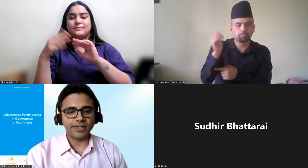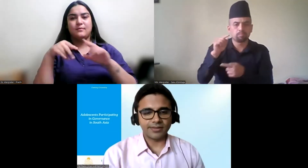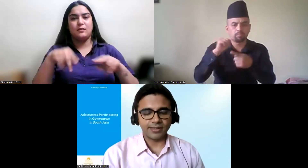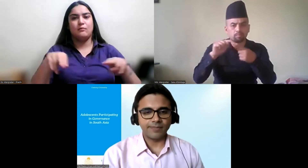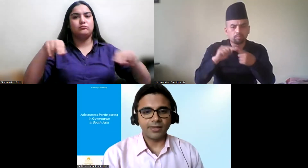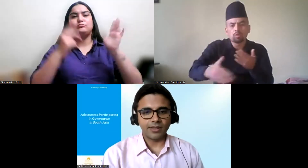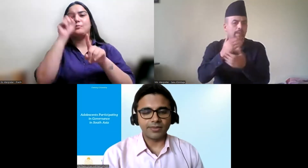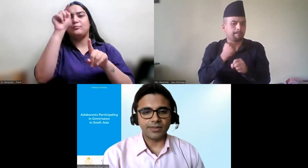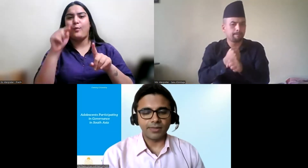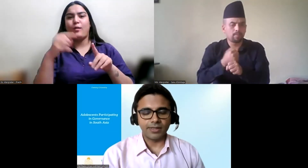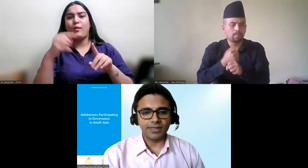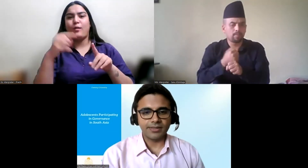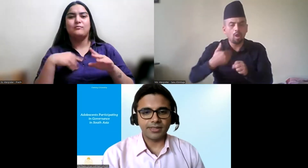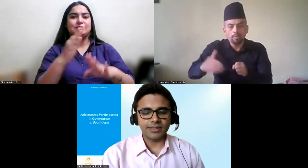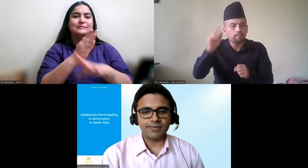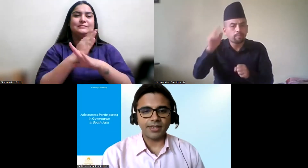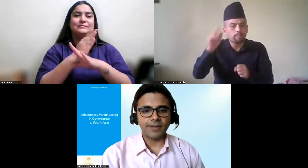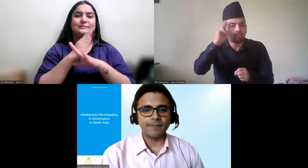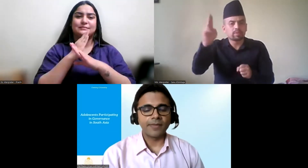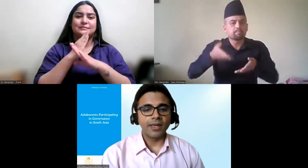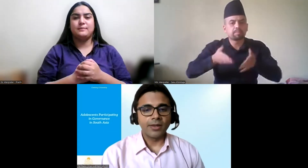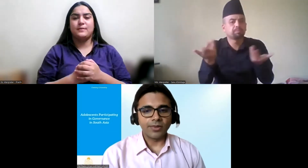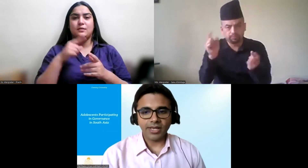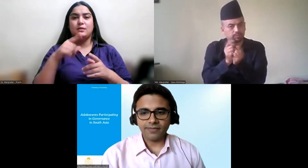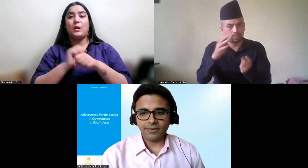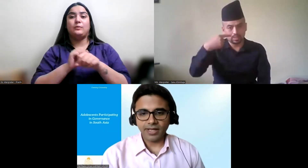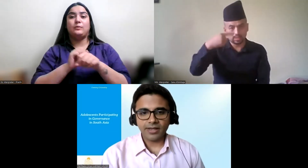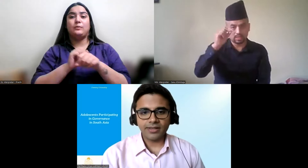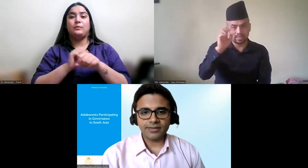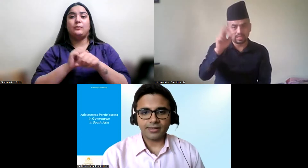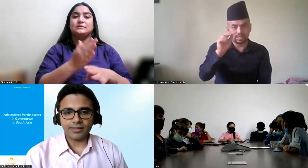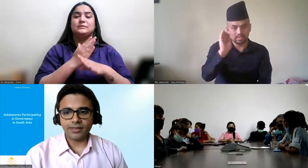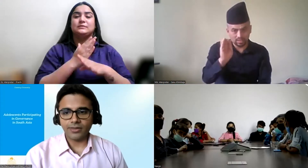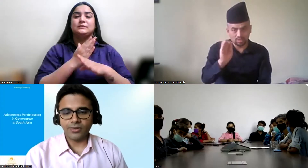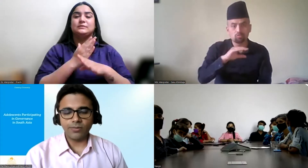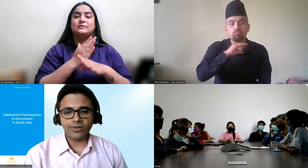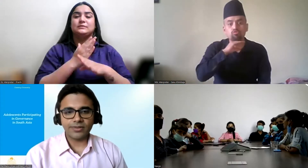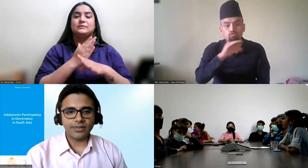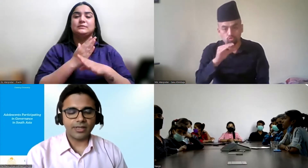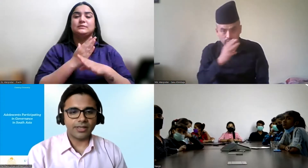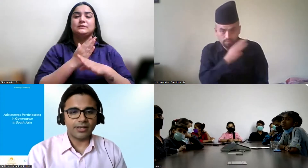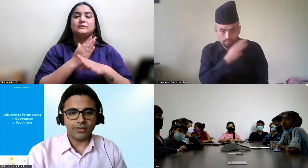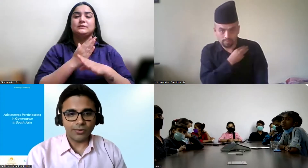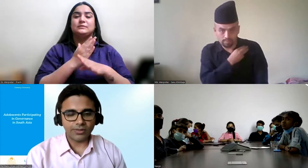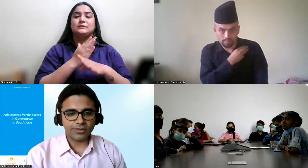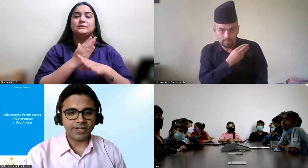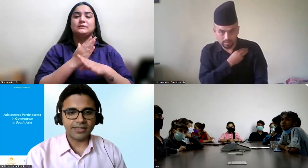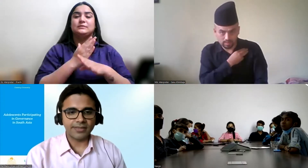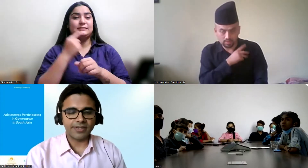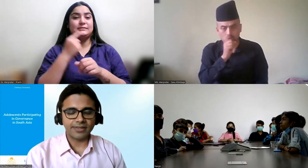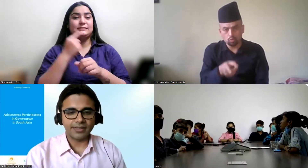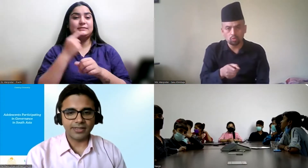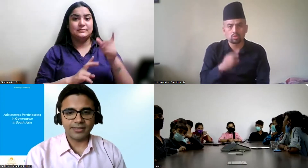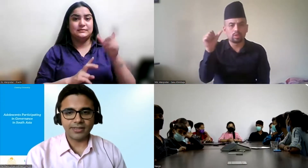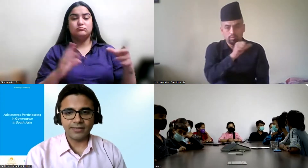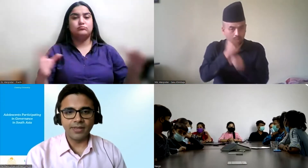forward of the initiatives. We have Nargis, a young person who also